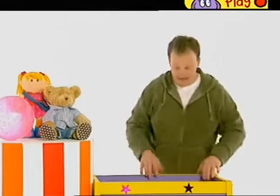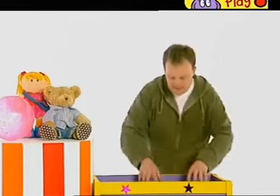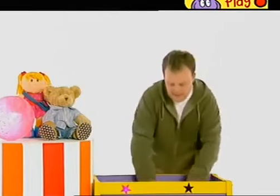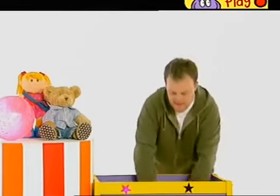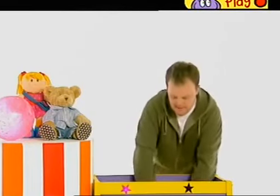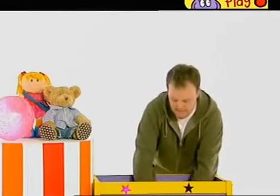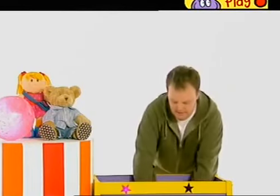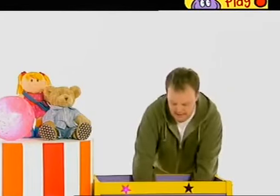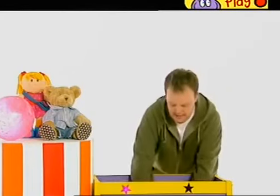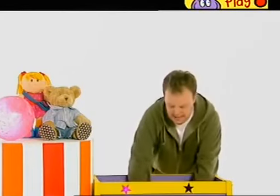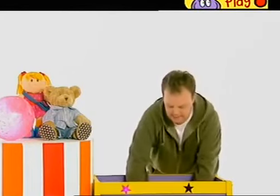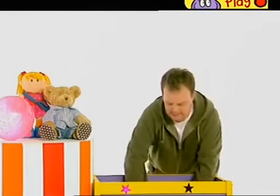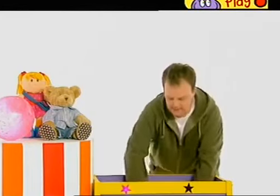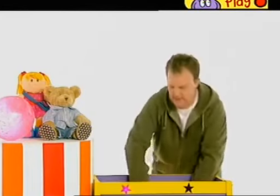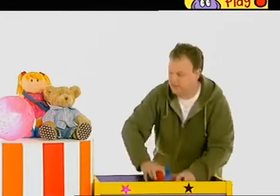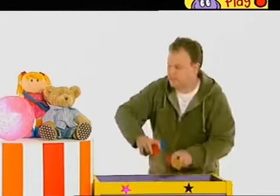And we have some